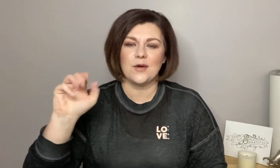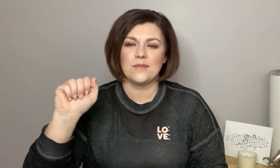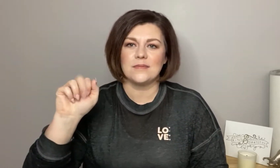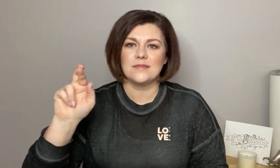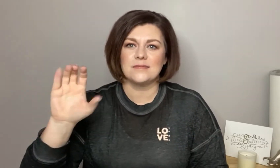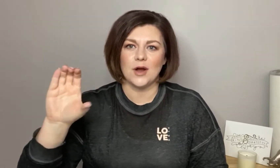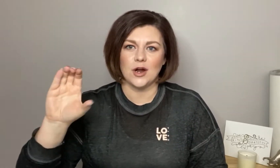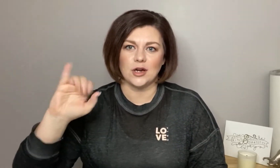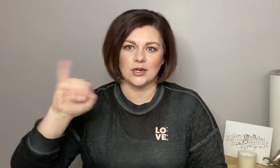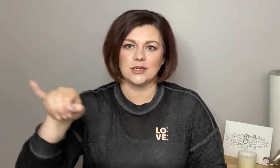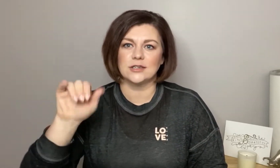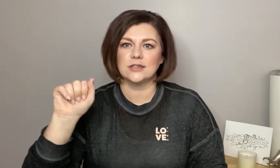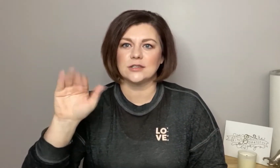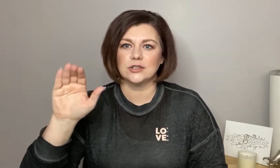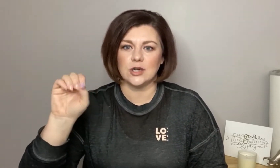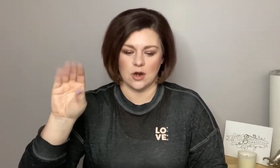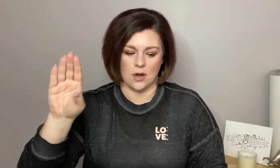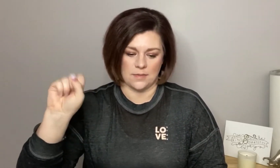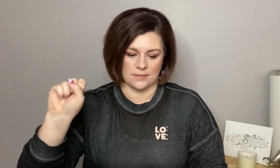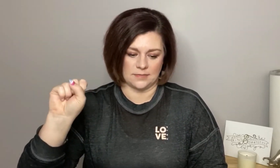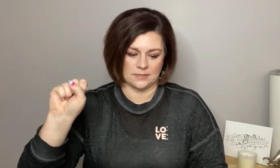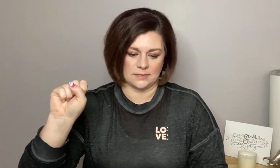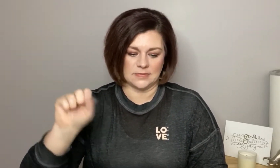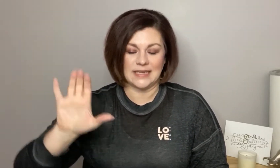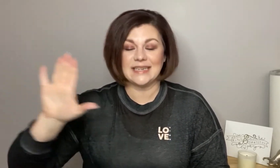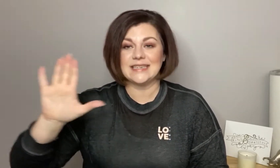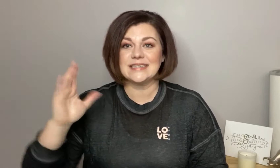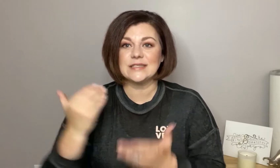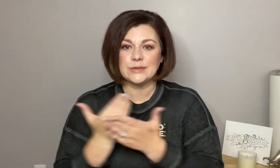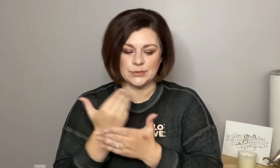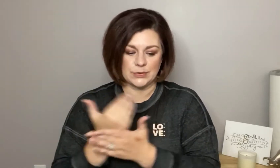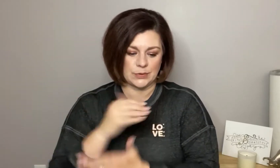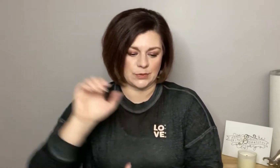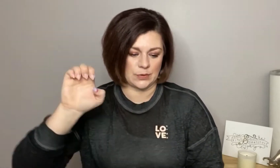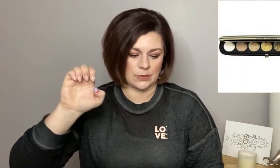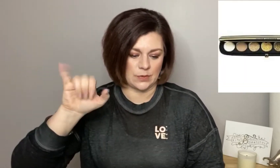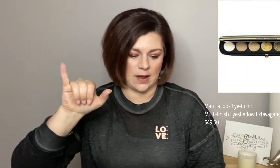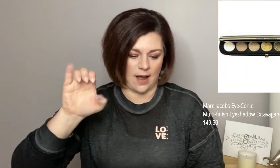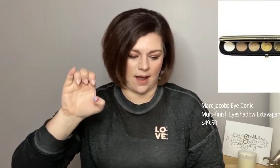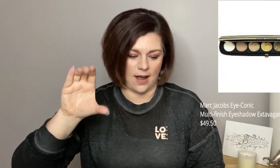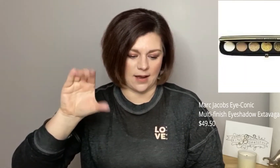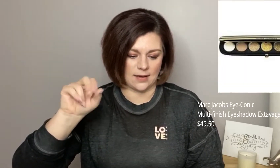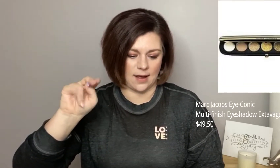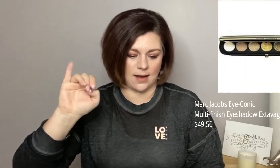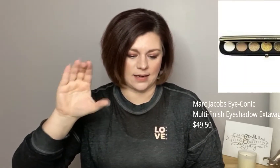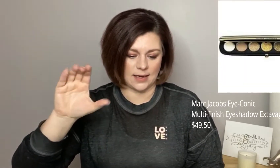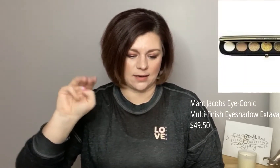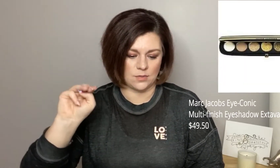would buy is from Marc Jacobs, and it is the new